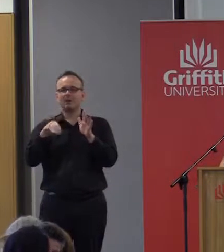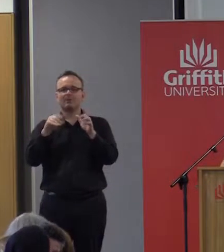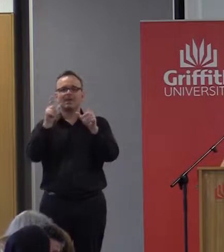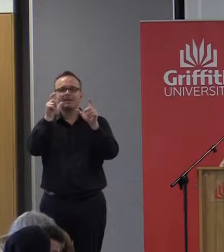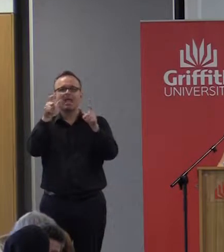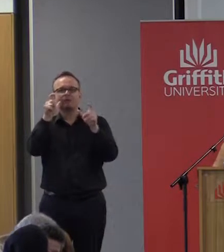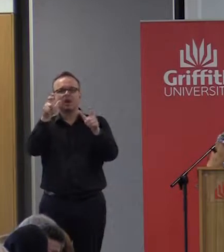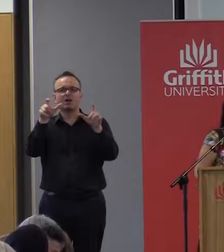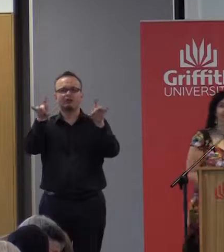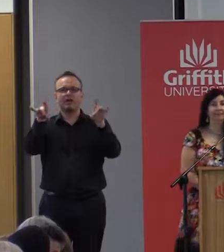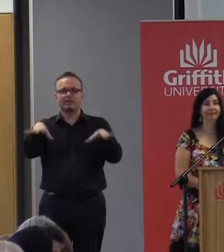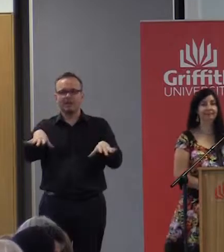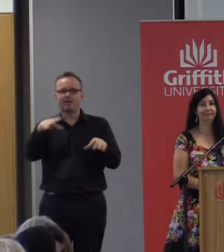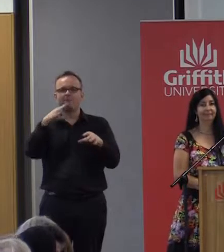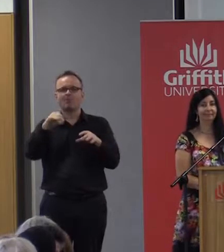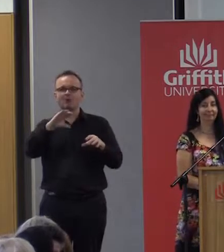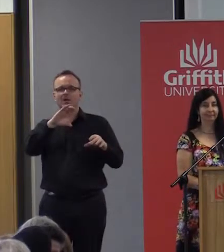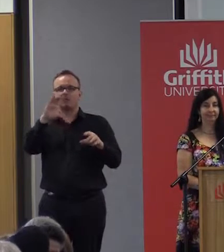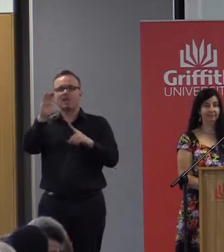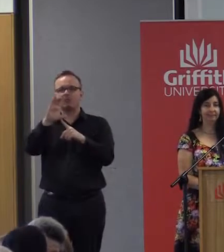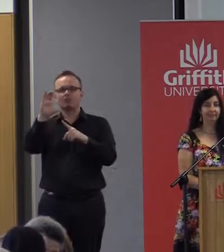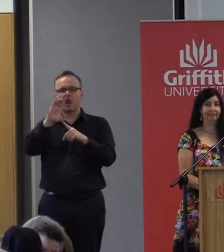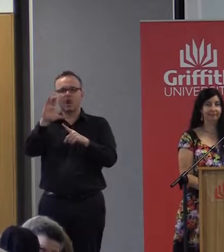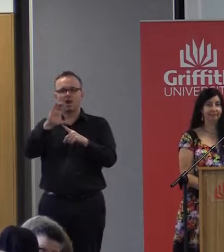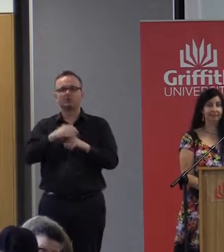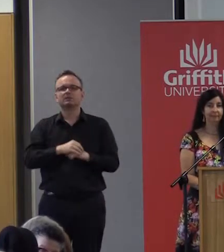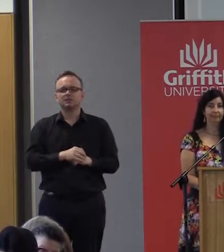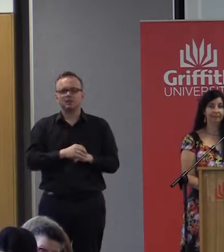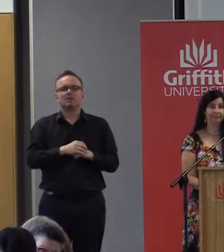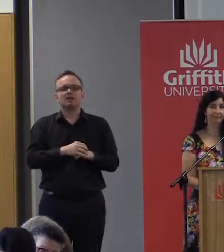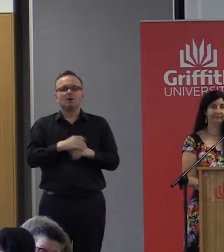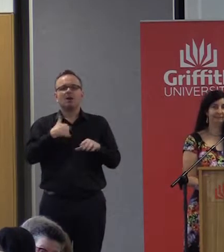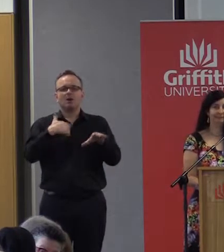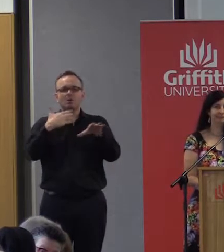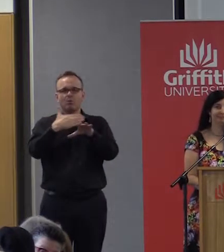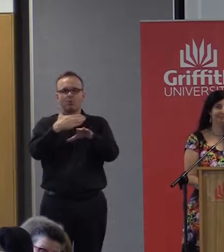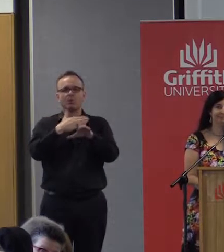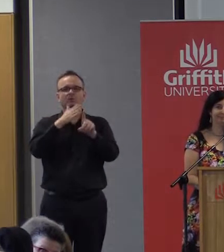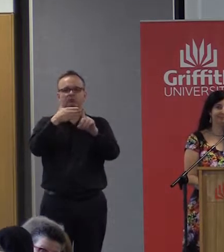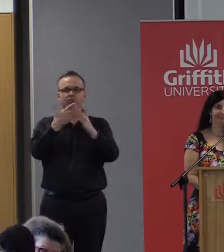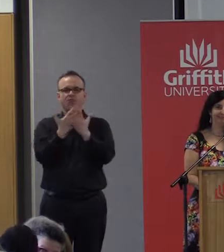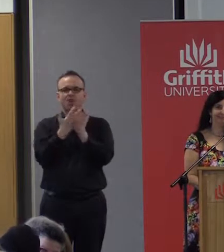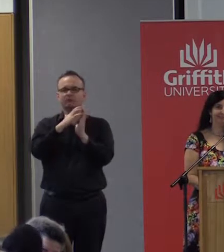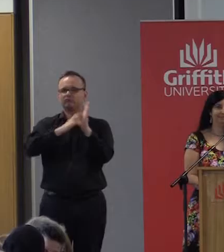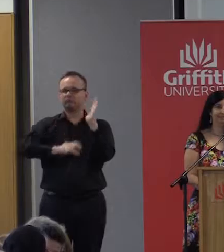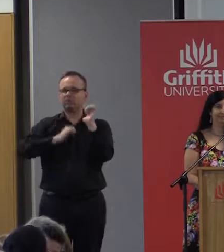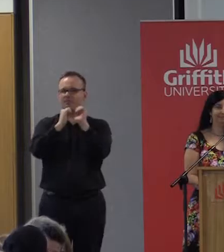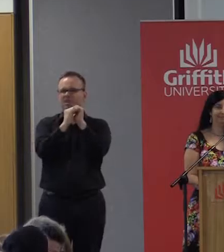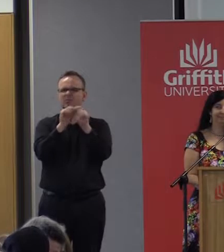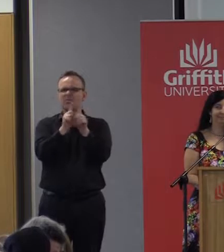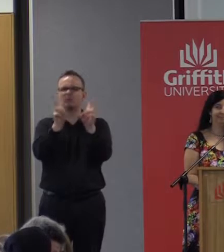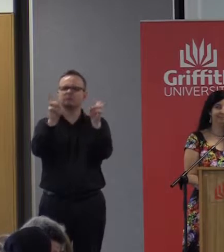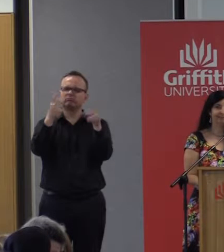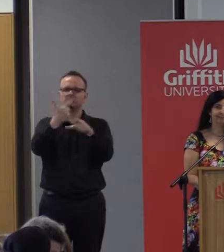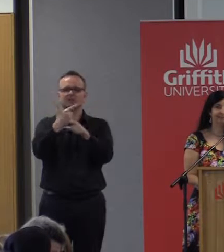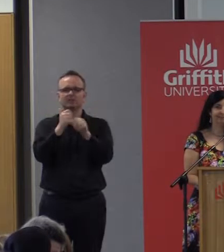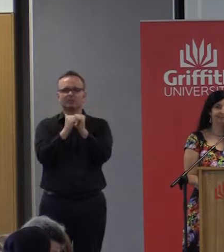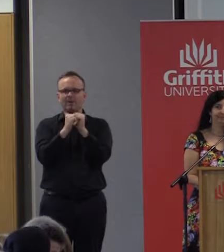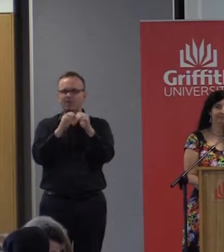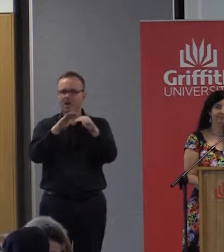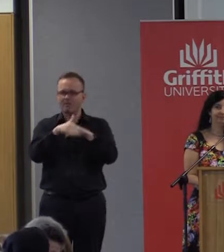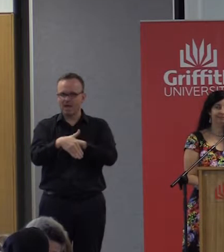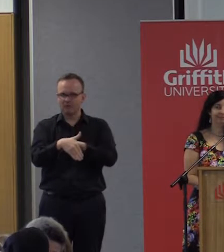Australia from Canberra, and we'll be working on a paper. It's like a discussion paper on cowed